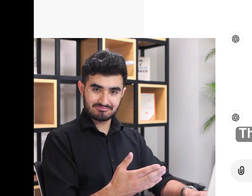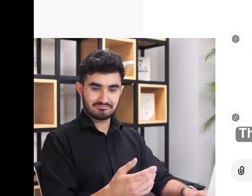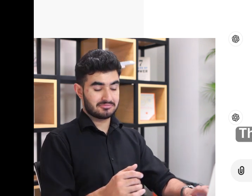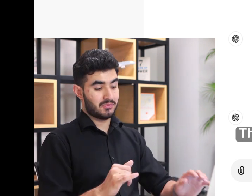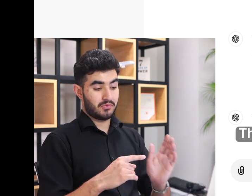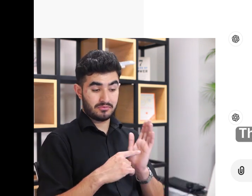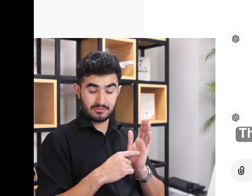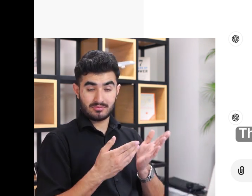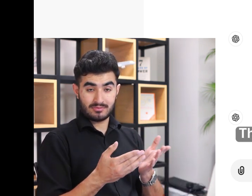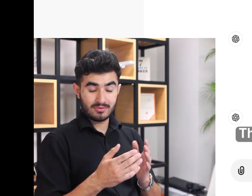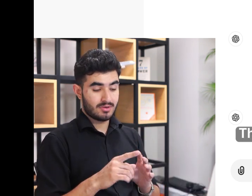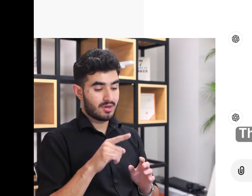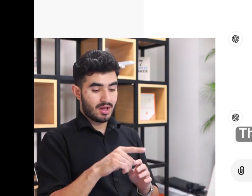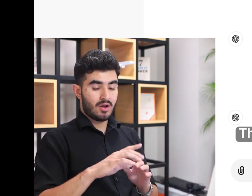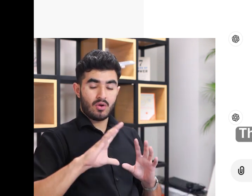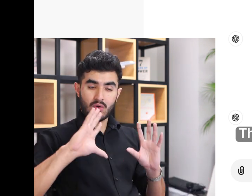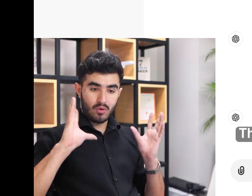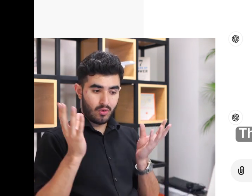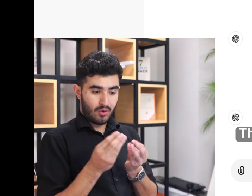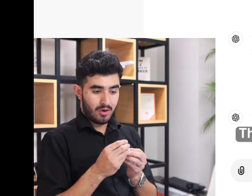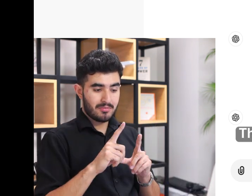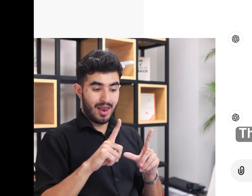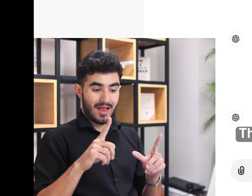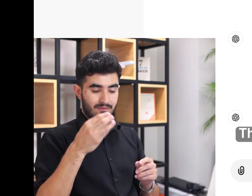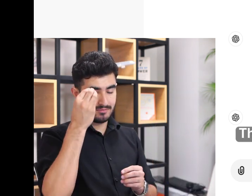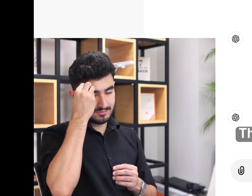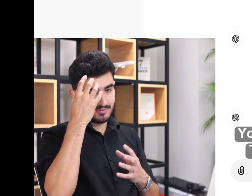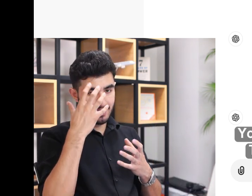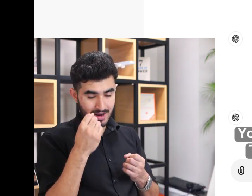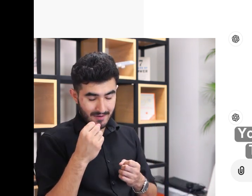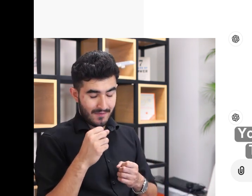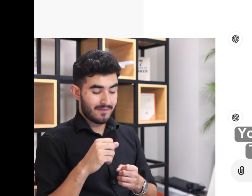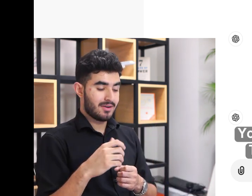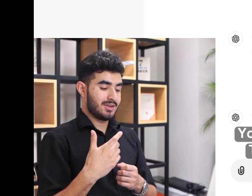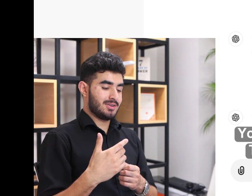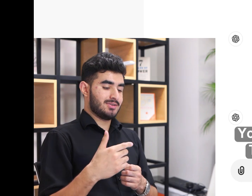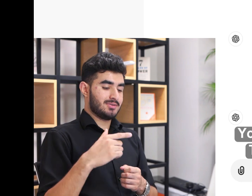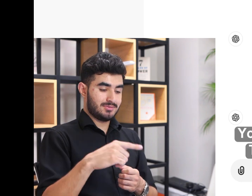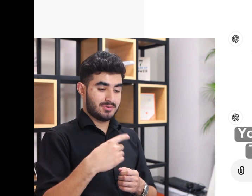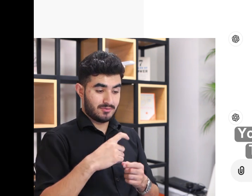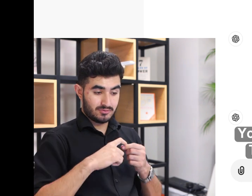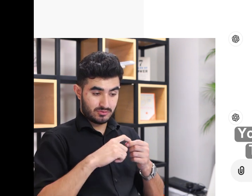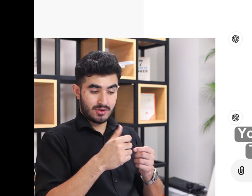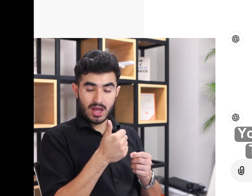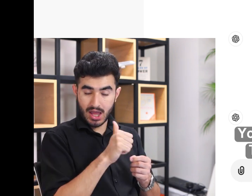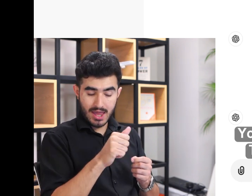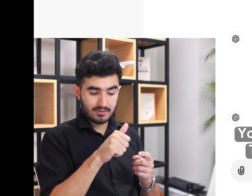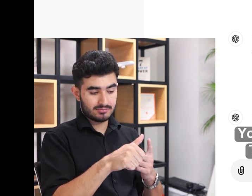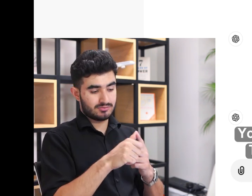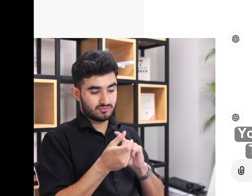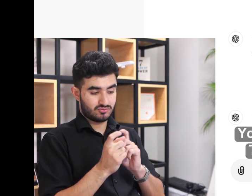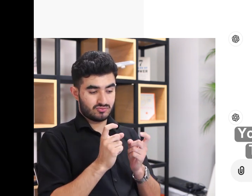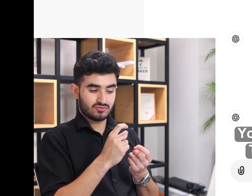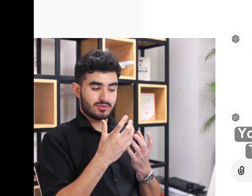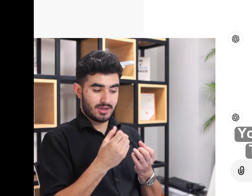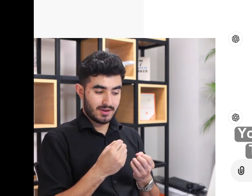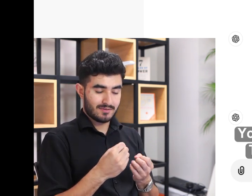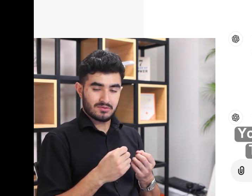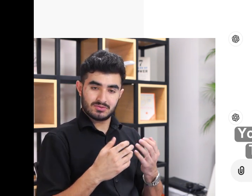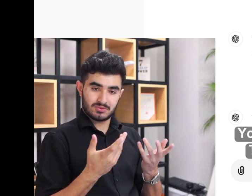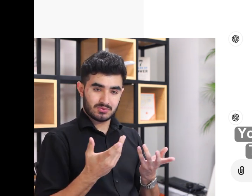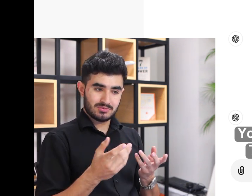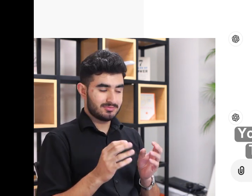There, as you can see, it knows all the languages as well. You can ask it in any language. That's the Chat GPT for you.